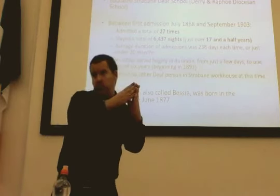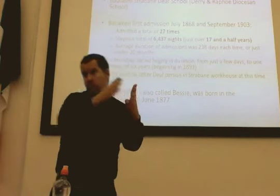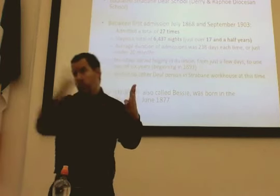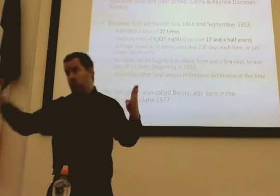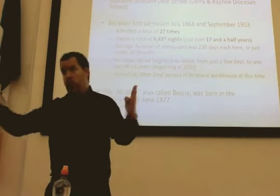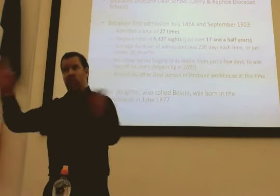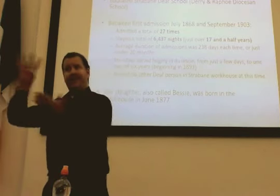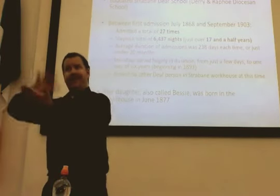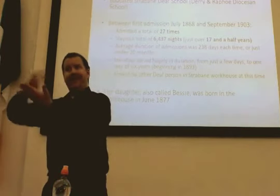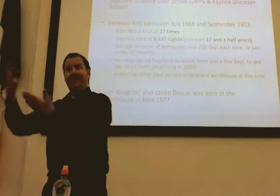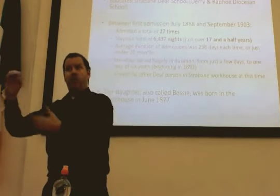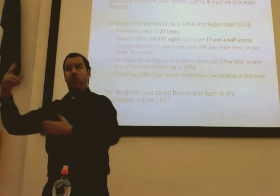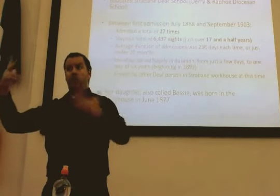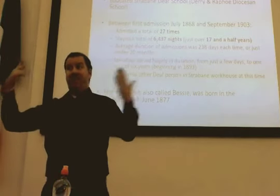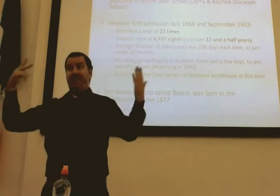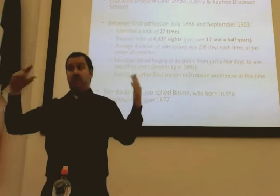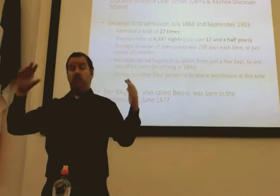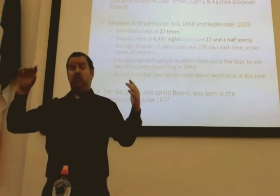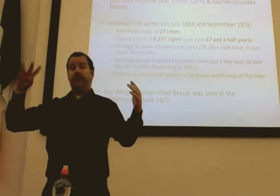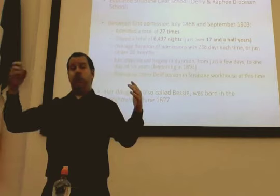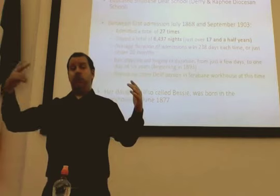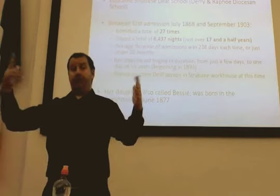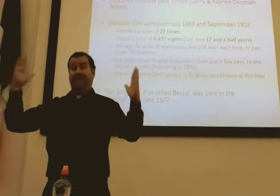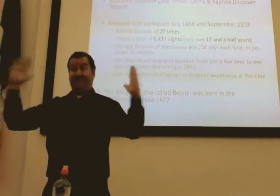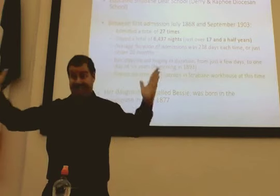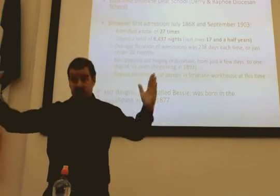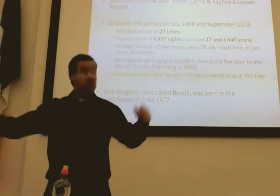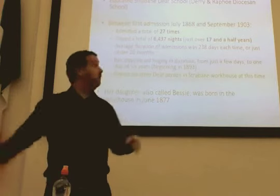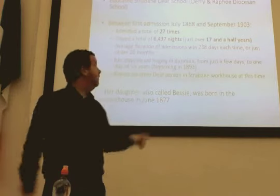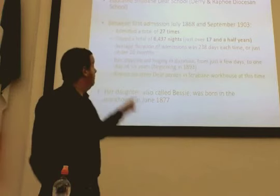So it started from 1838 to 1903,